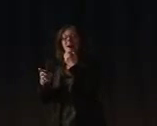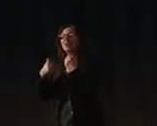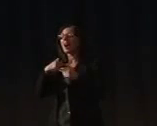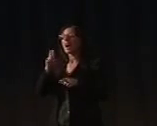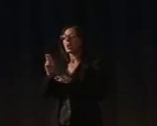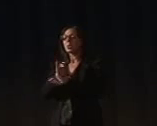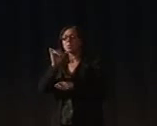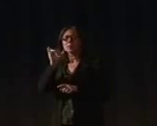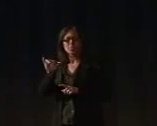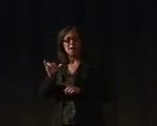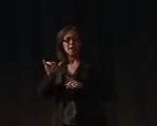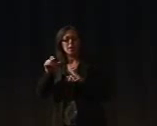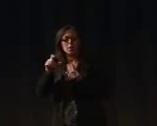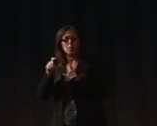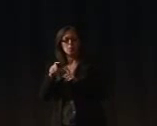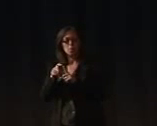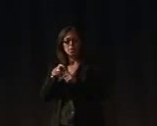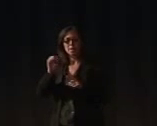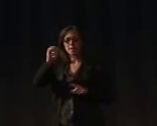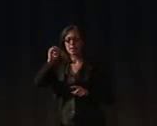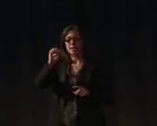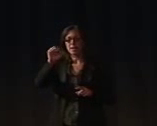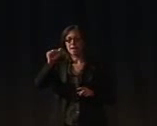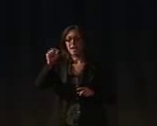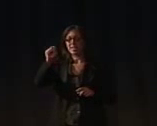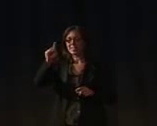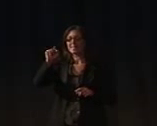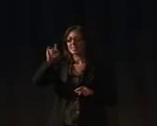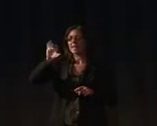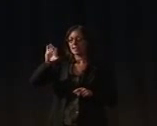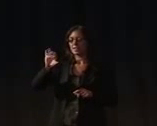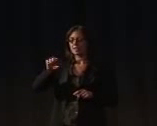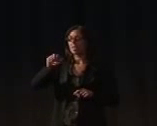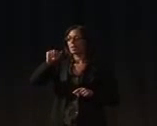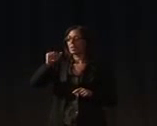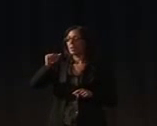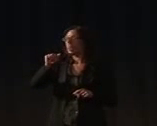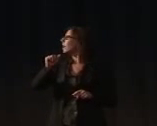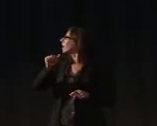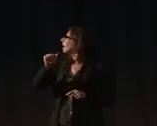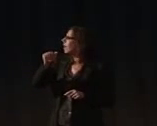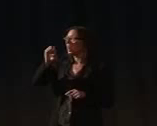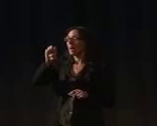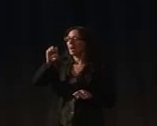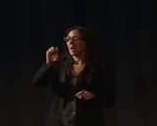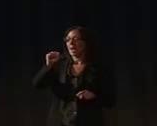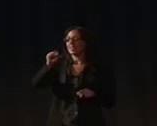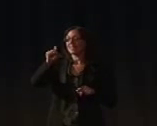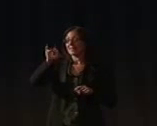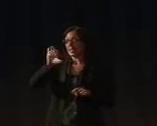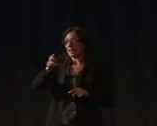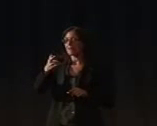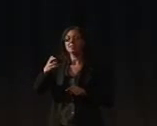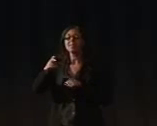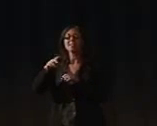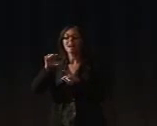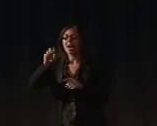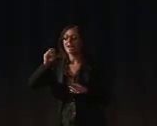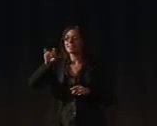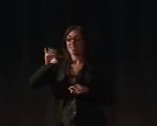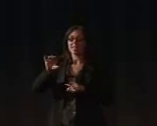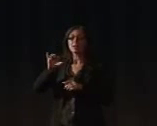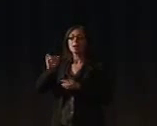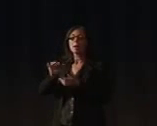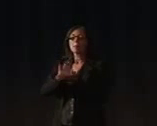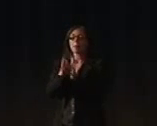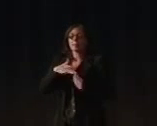aesthetic in this original sense of making oneself sensitive to. And I will make no distinction, because that's the goal of